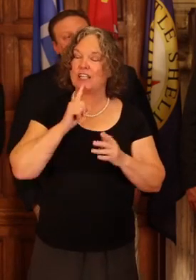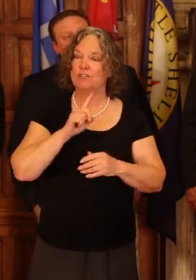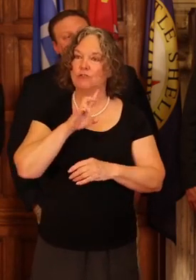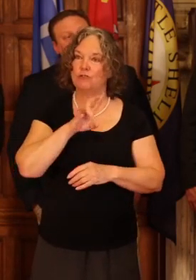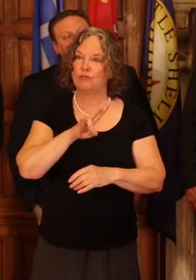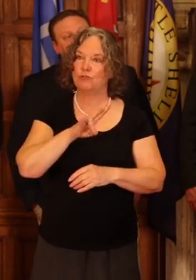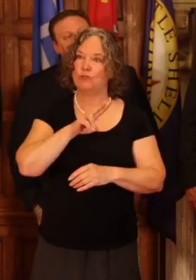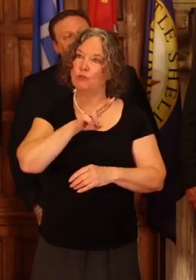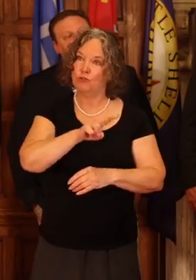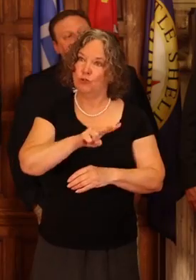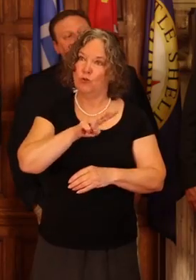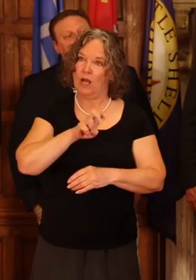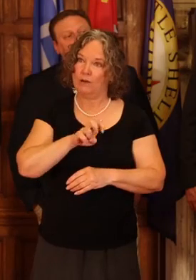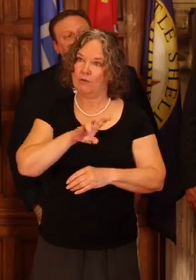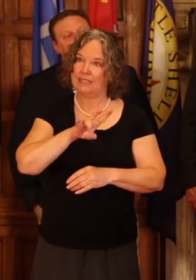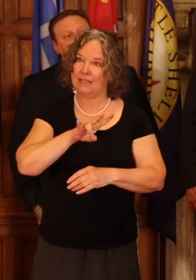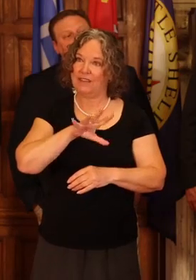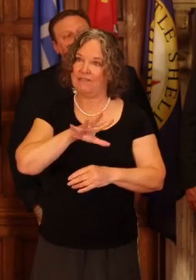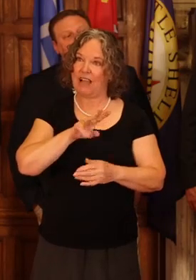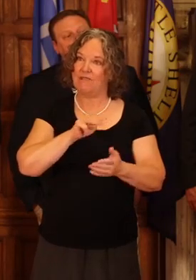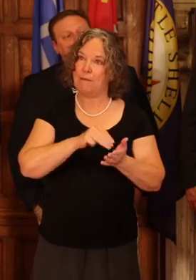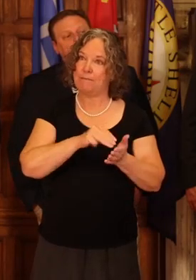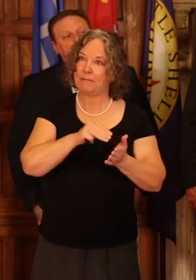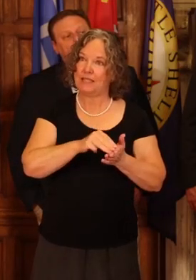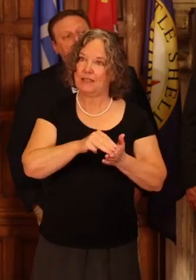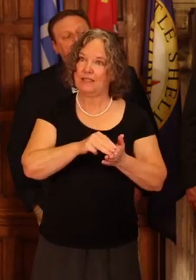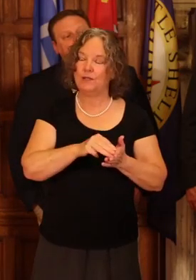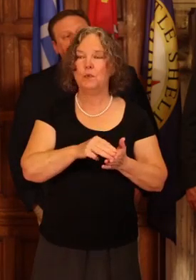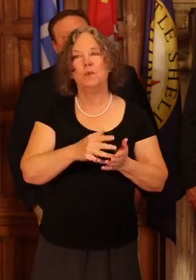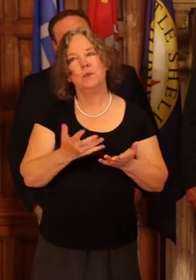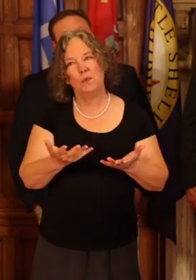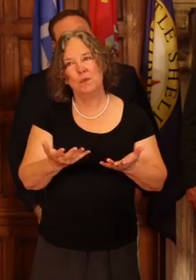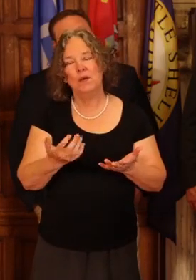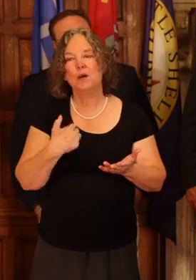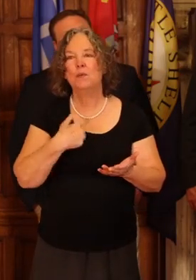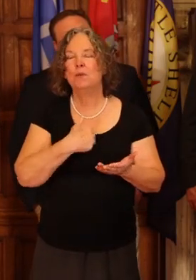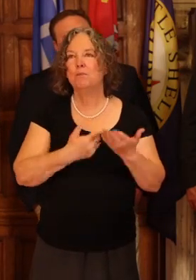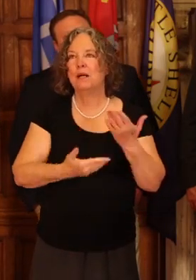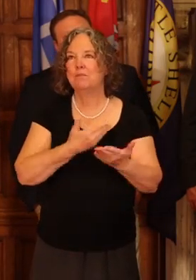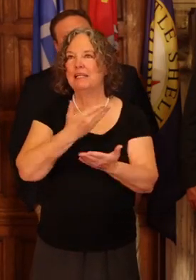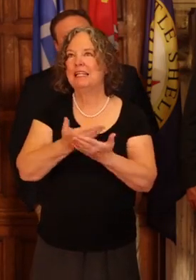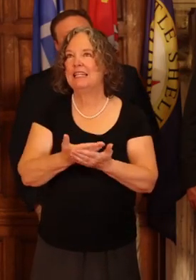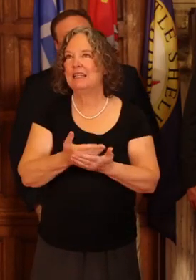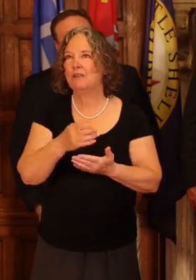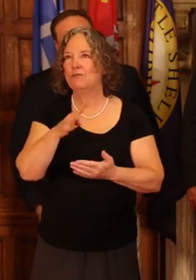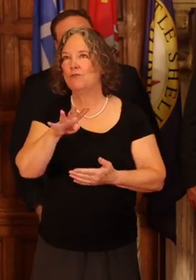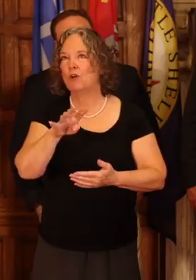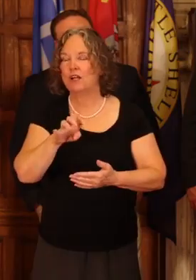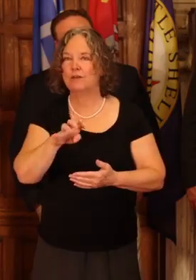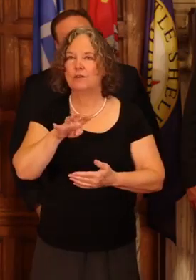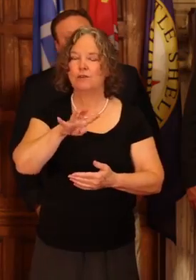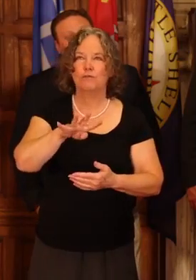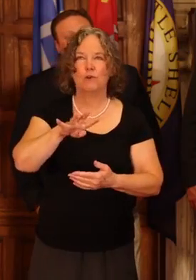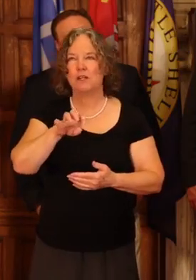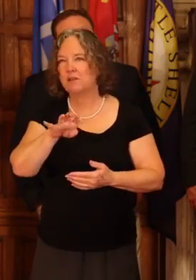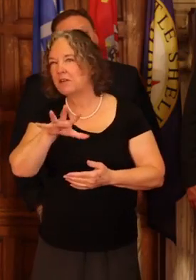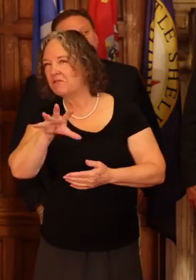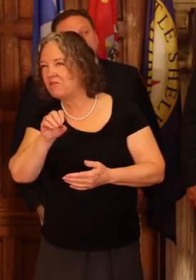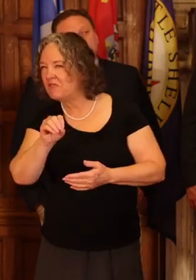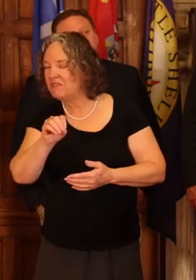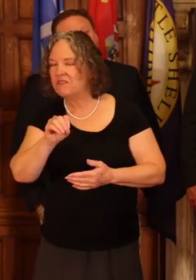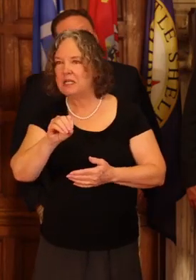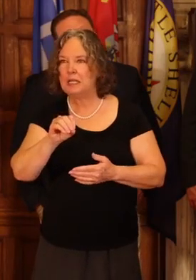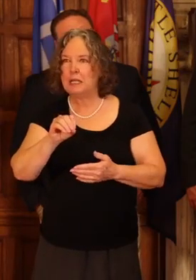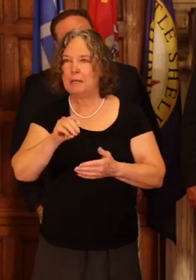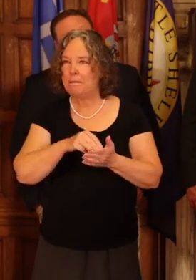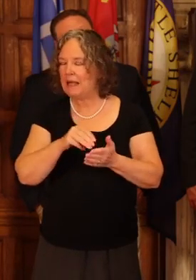million, then I think we're going to be somewhere around 400, 450 when it's all said and